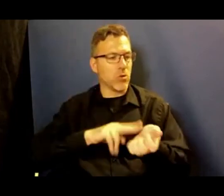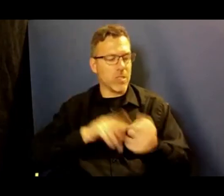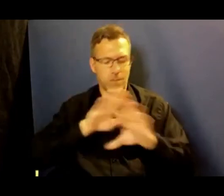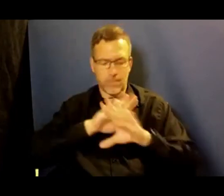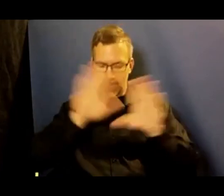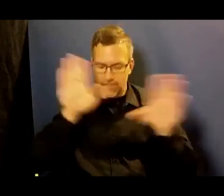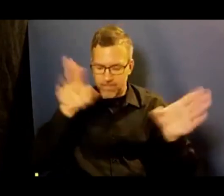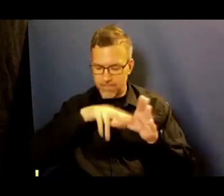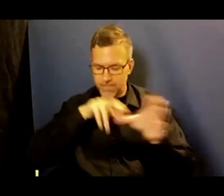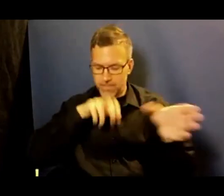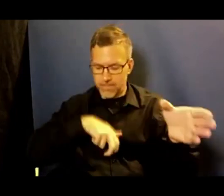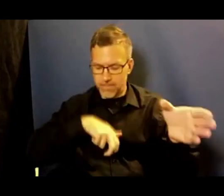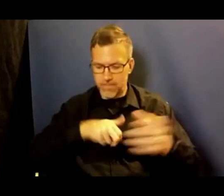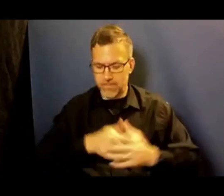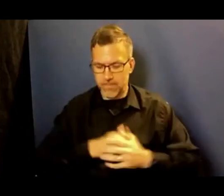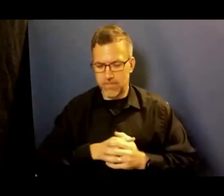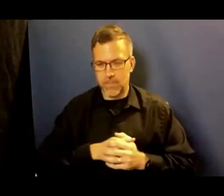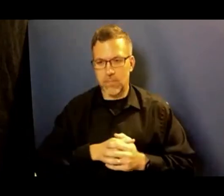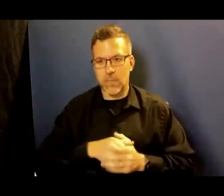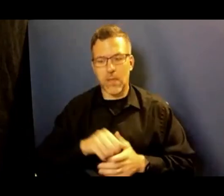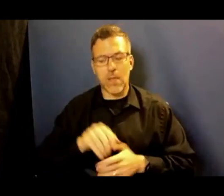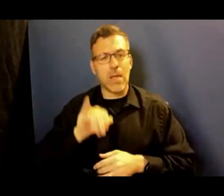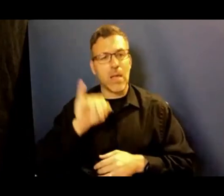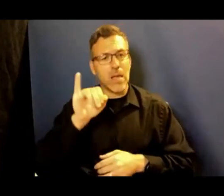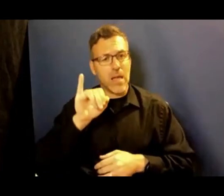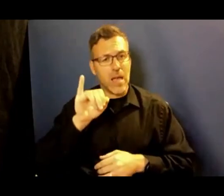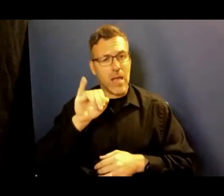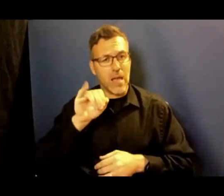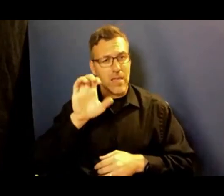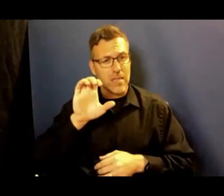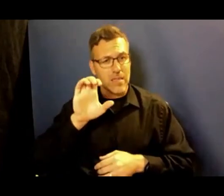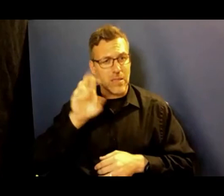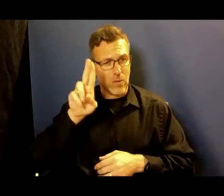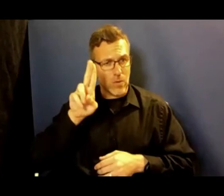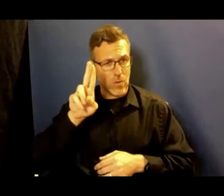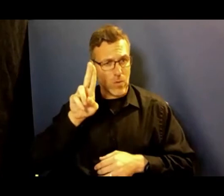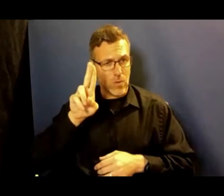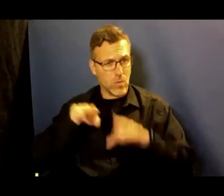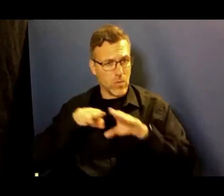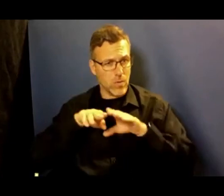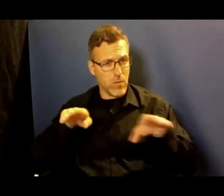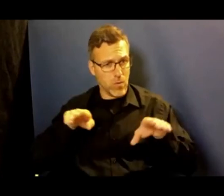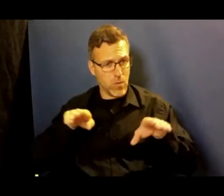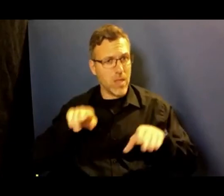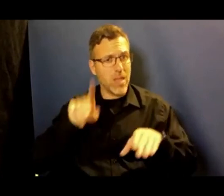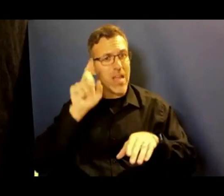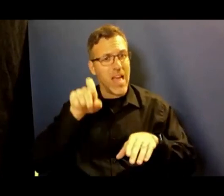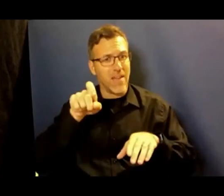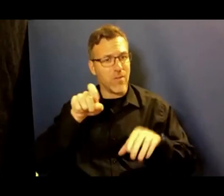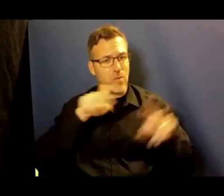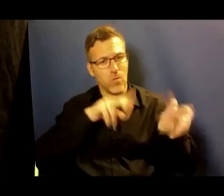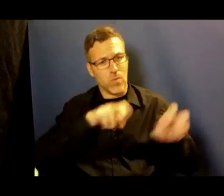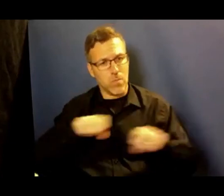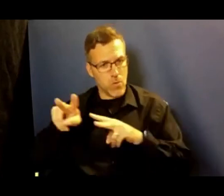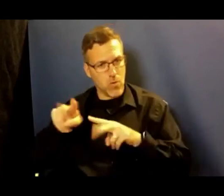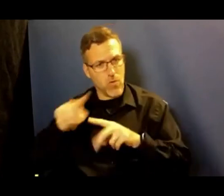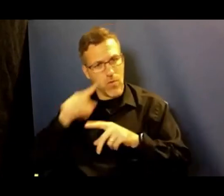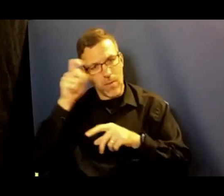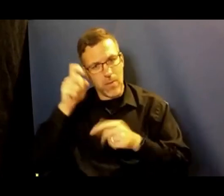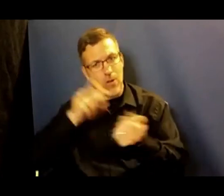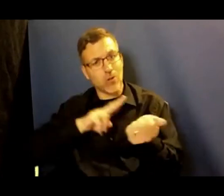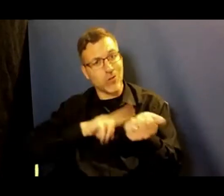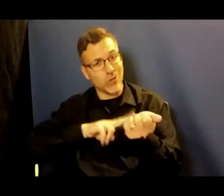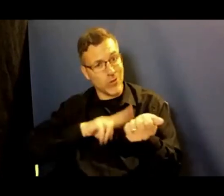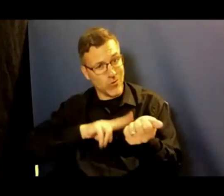We've had to move the intensive care units because those nurses are having some PTSD